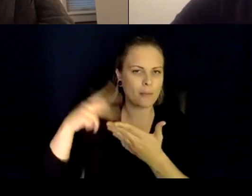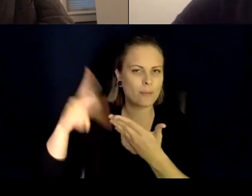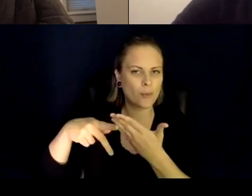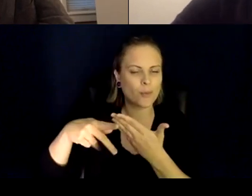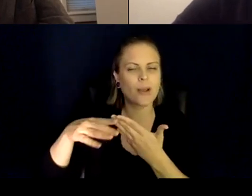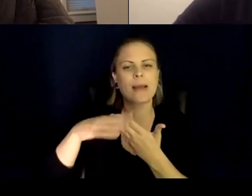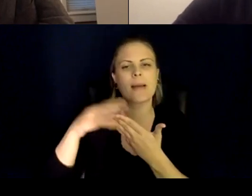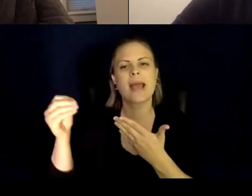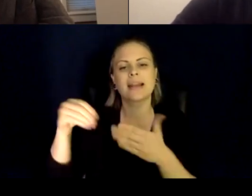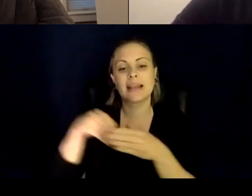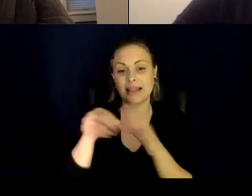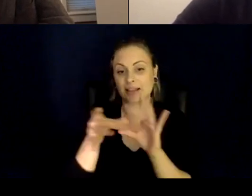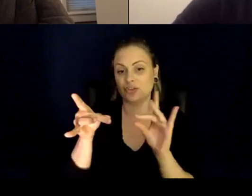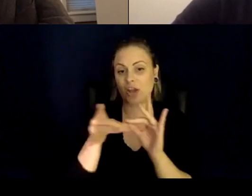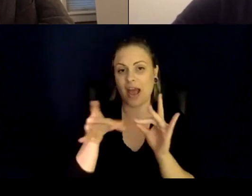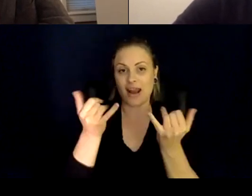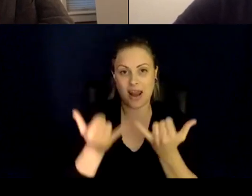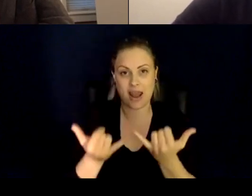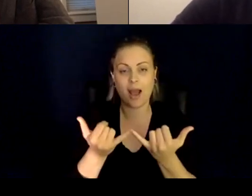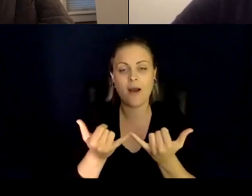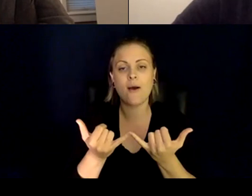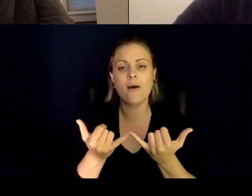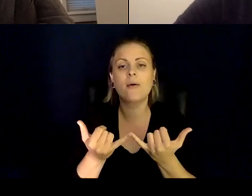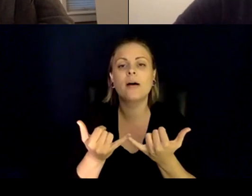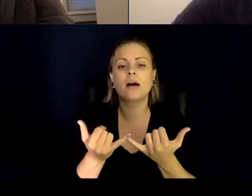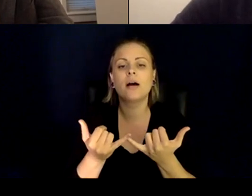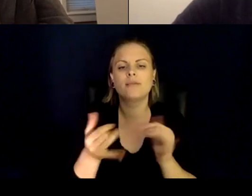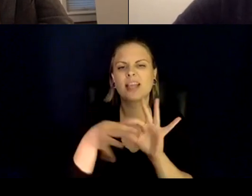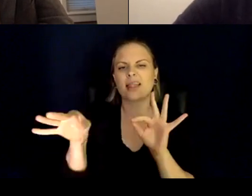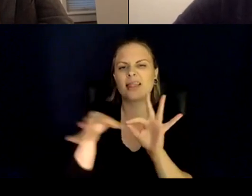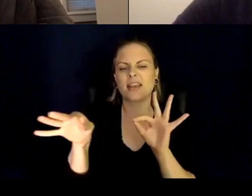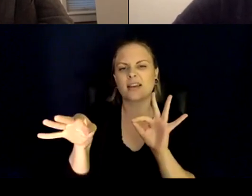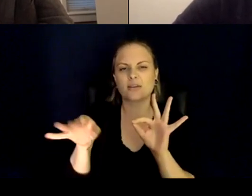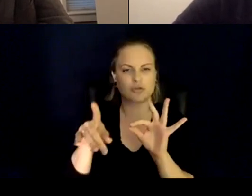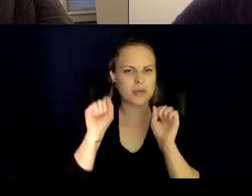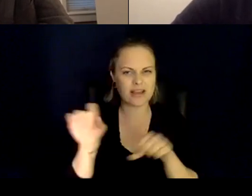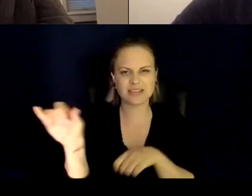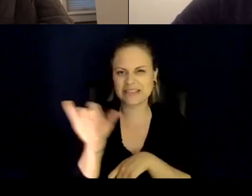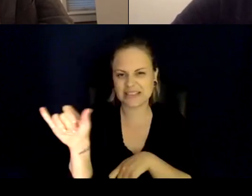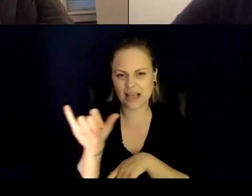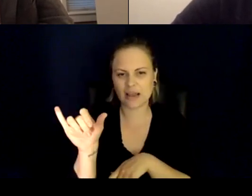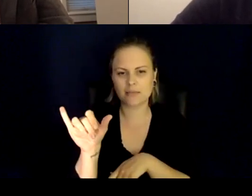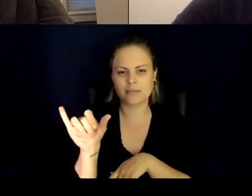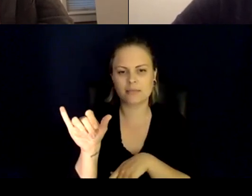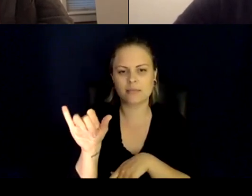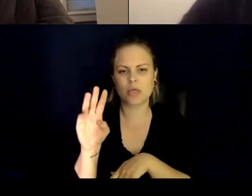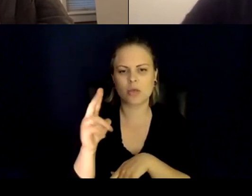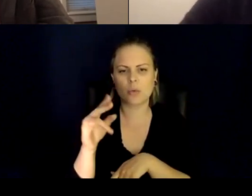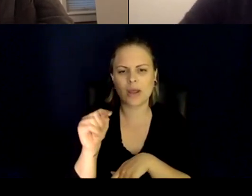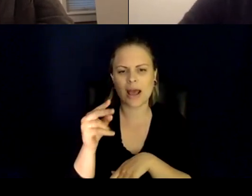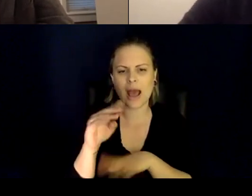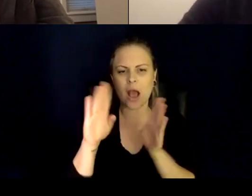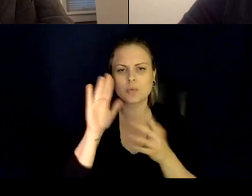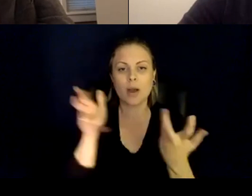there in the chat right now is a link through which you can do the same thing. The Lit House will be matching that